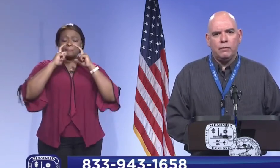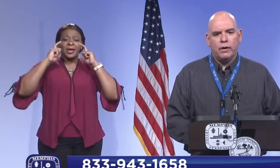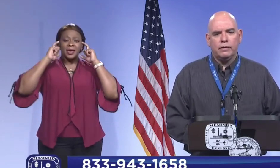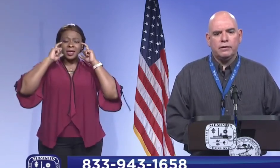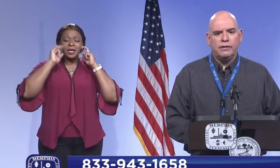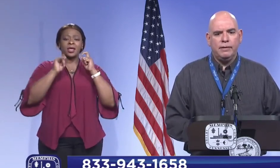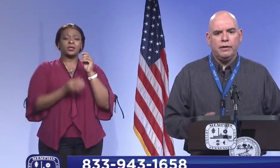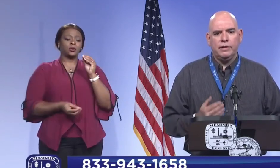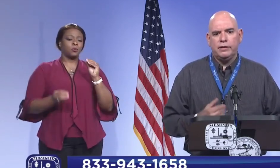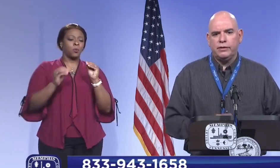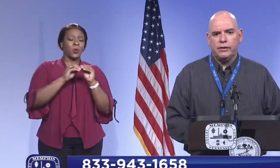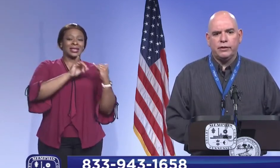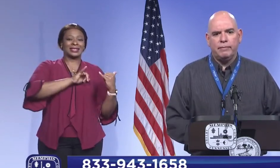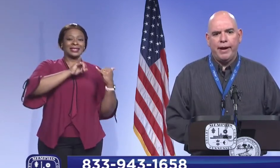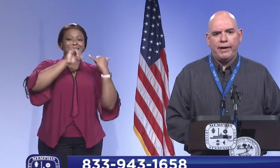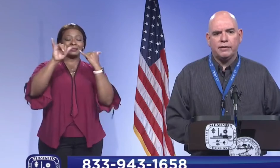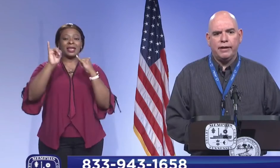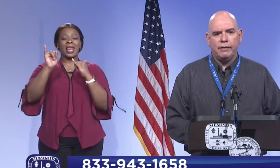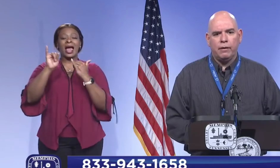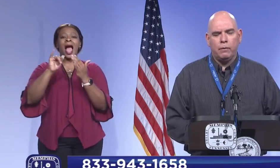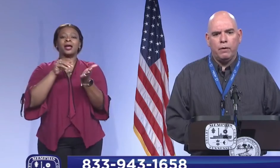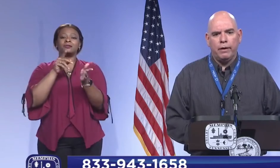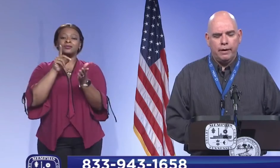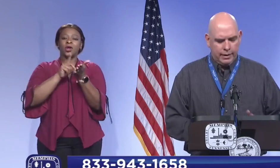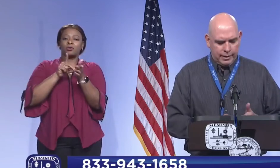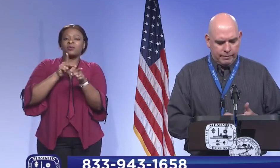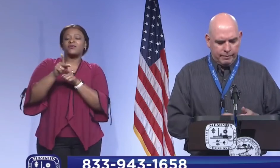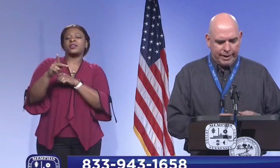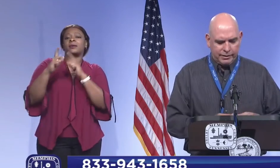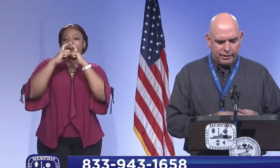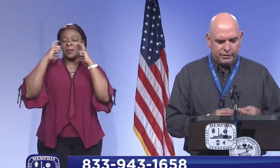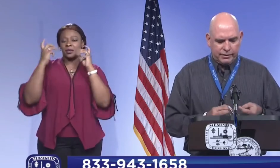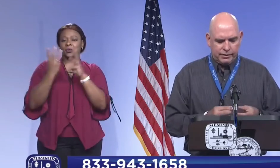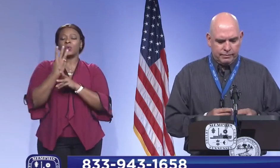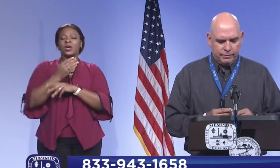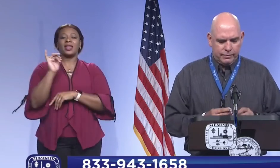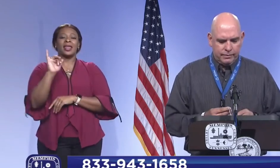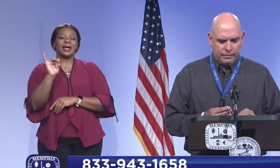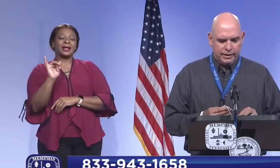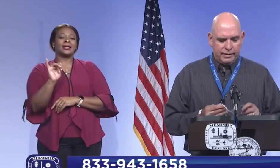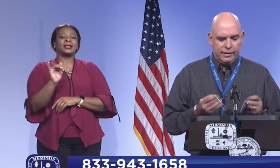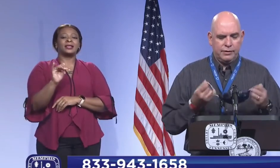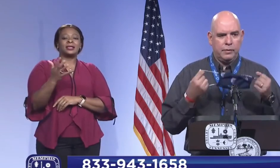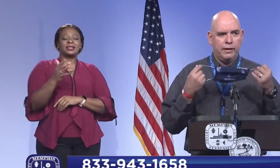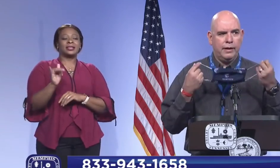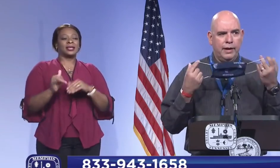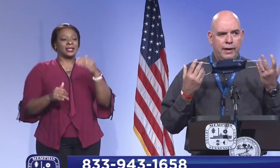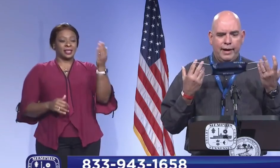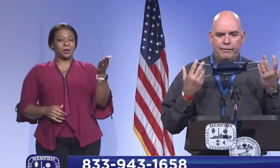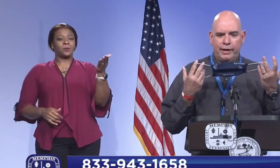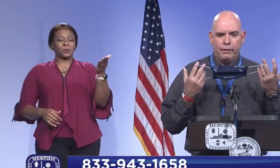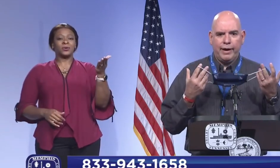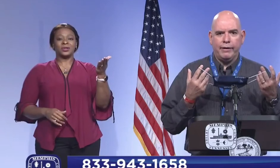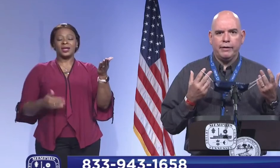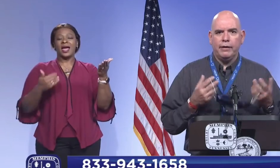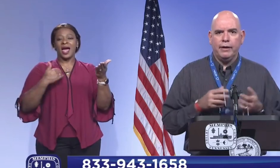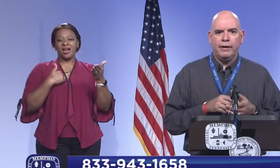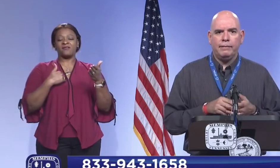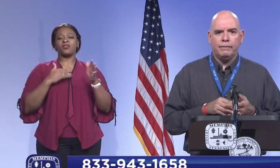are more similar to surgical masks that are worn, masks such as this one, have a